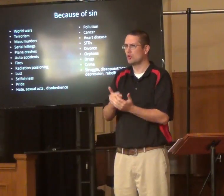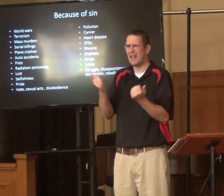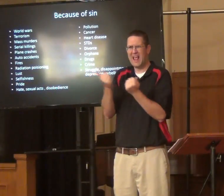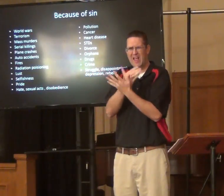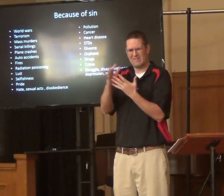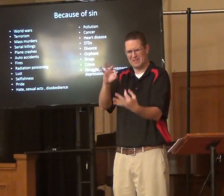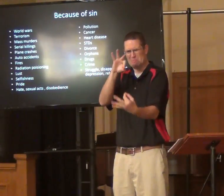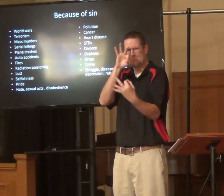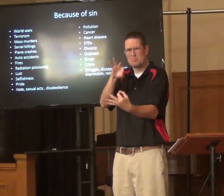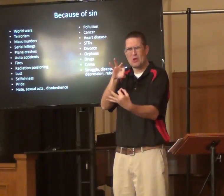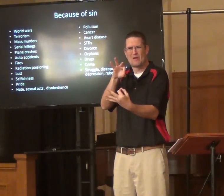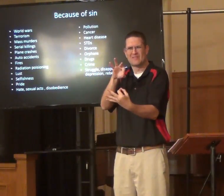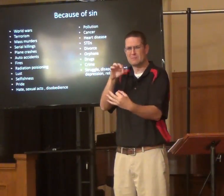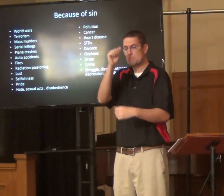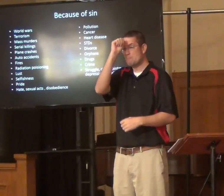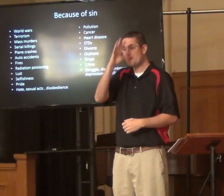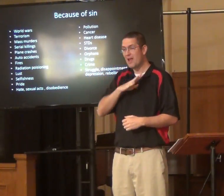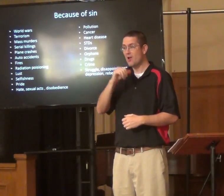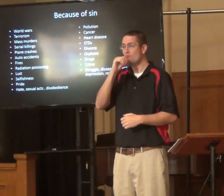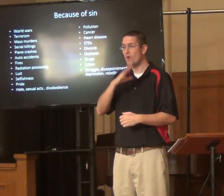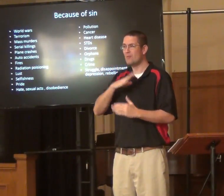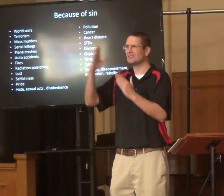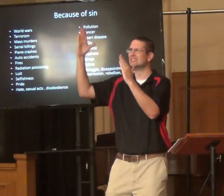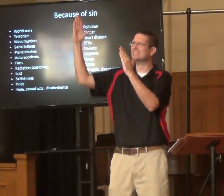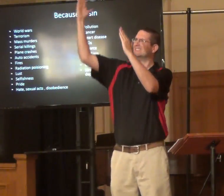good. Everything was perfect.